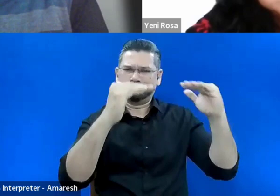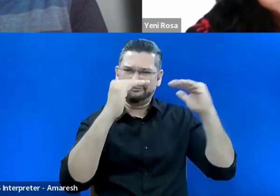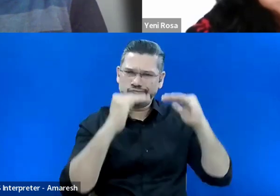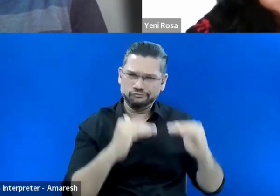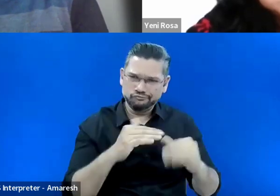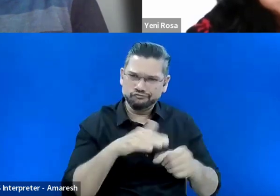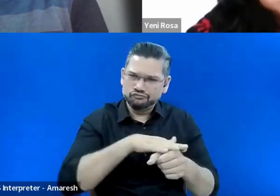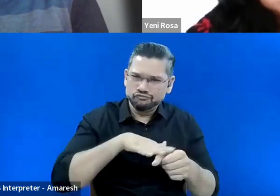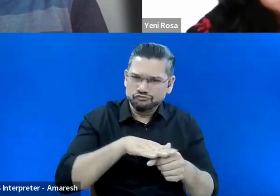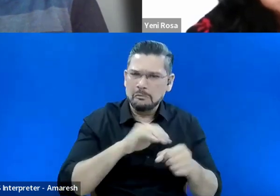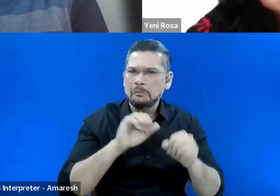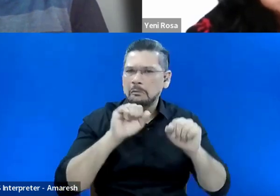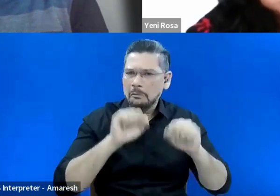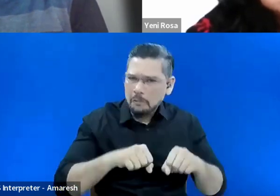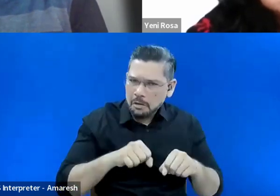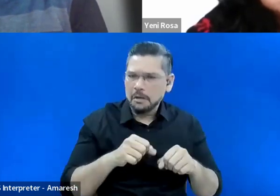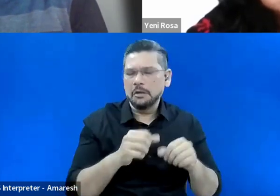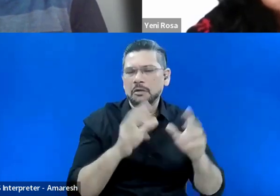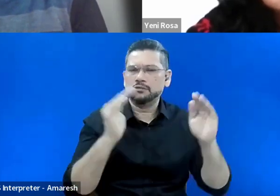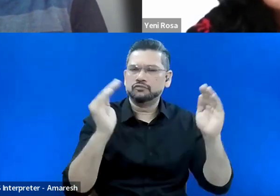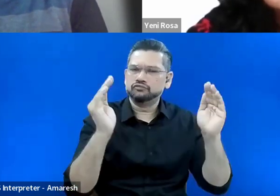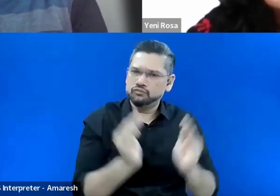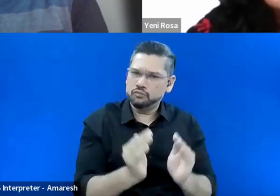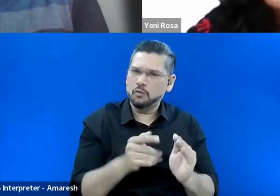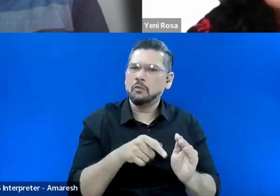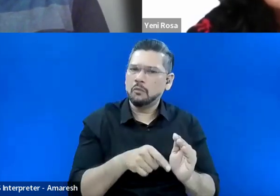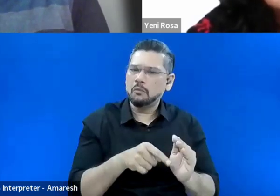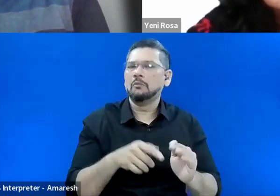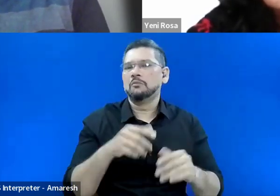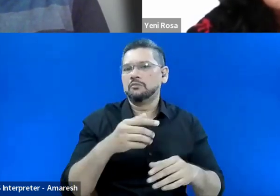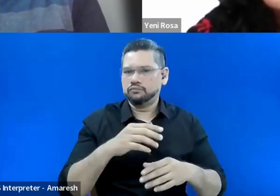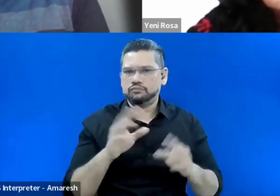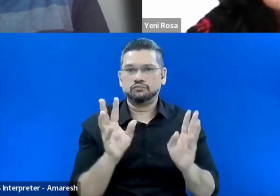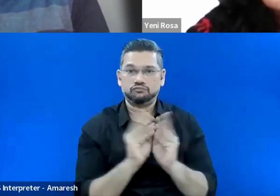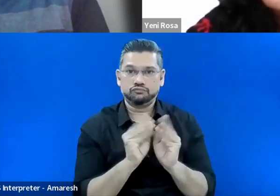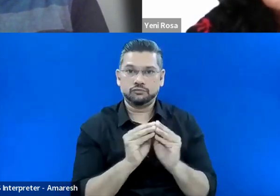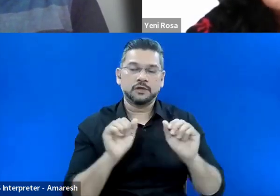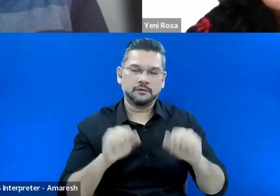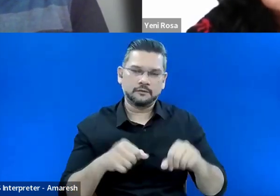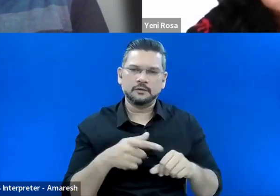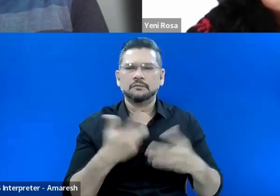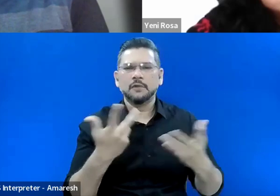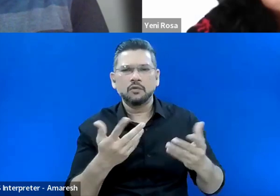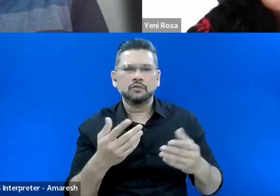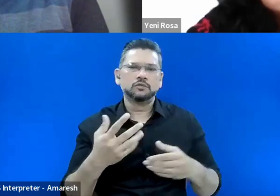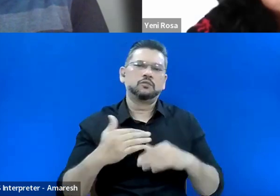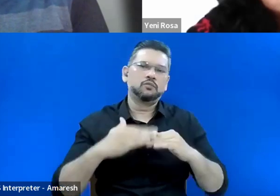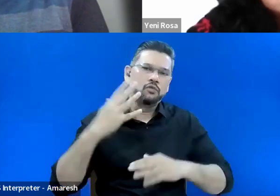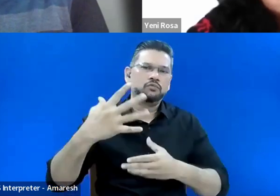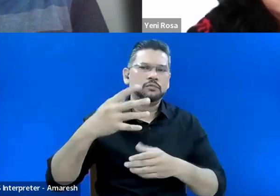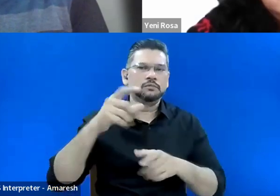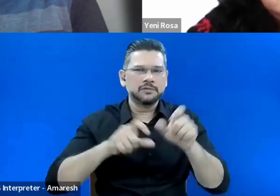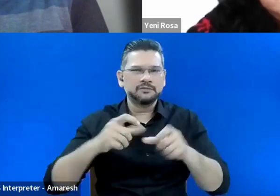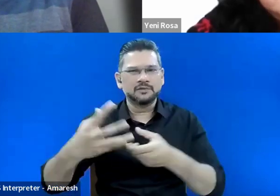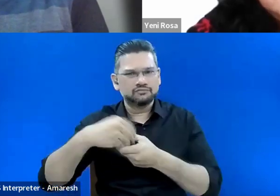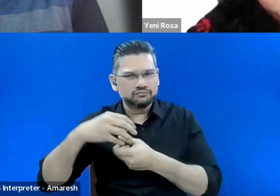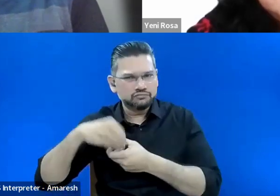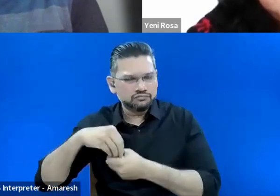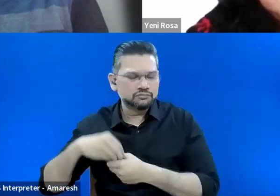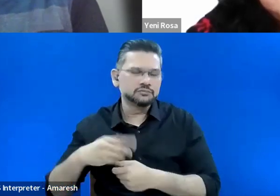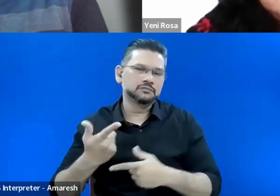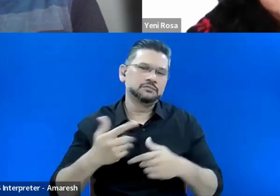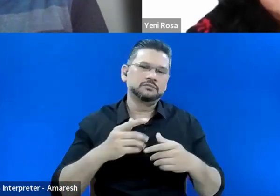with a variety of stakeholders for inclusion and participation in the development process as well as in the decision-making